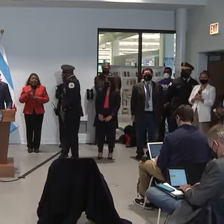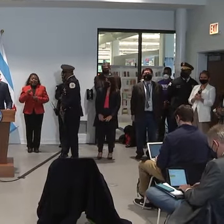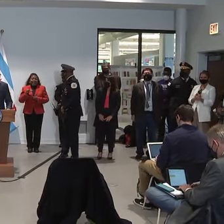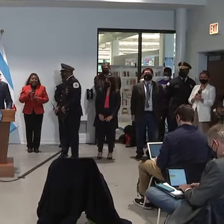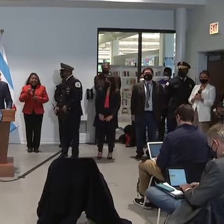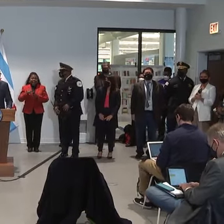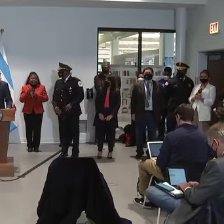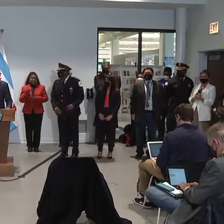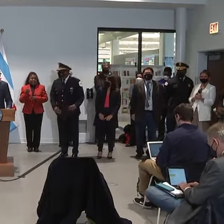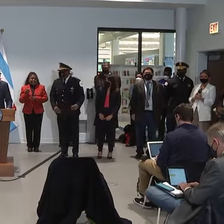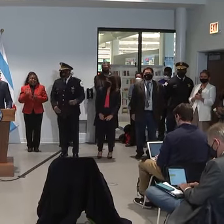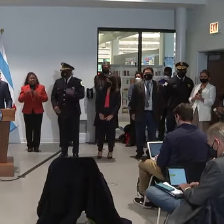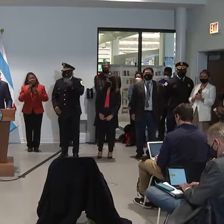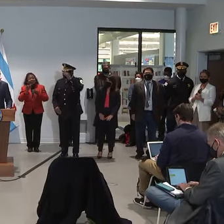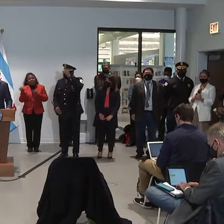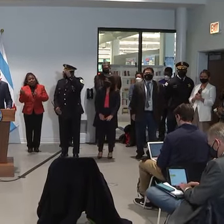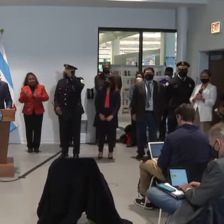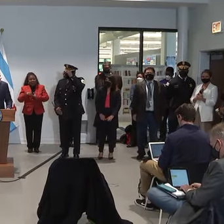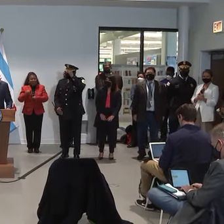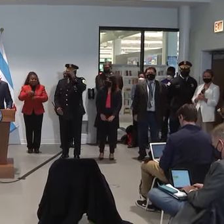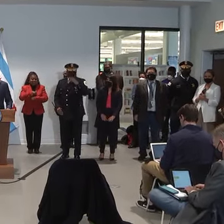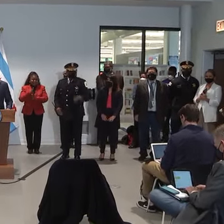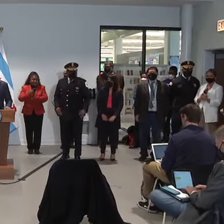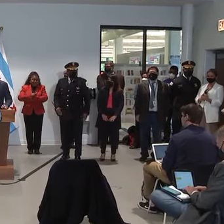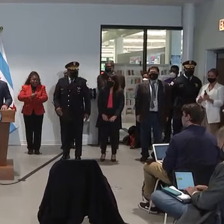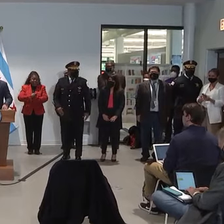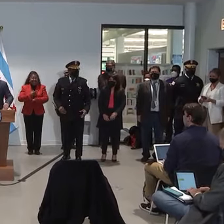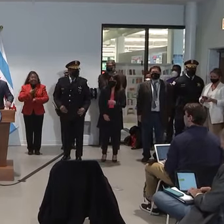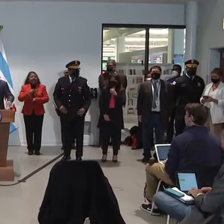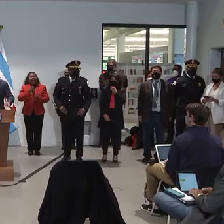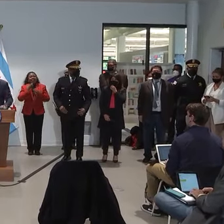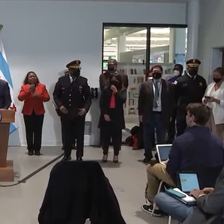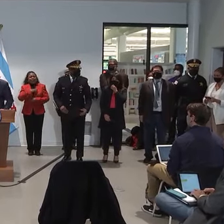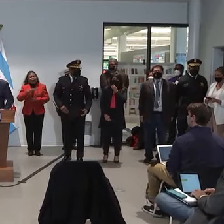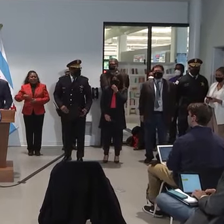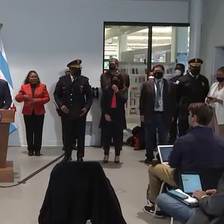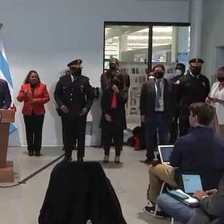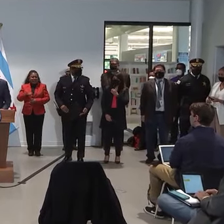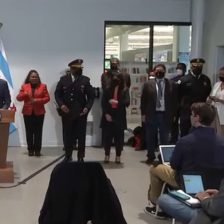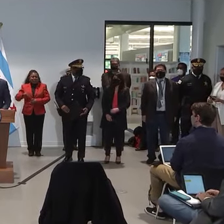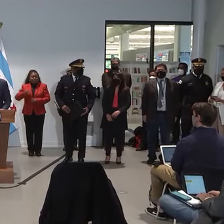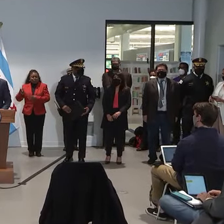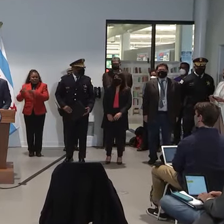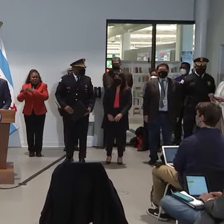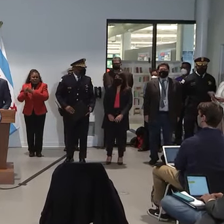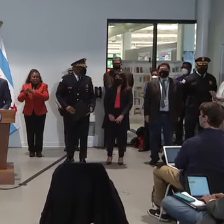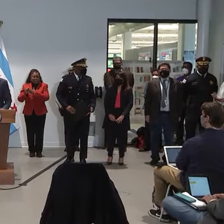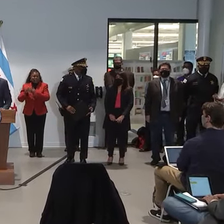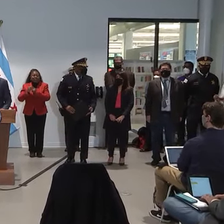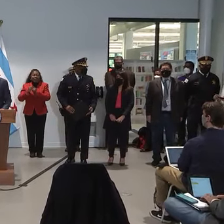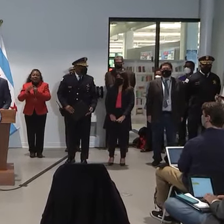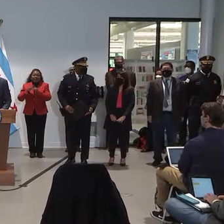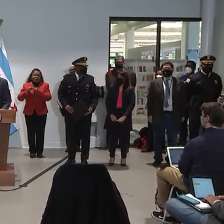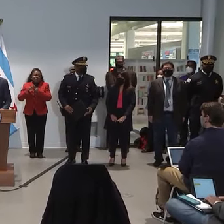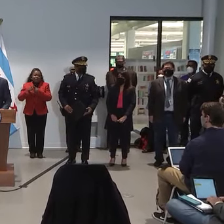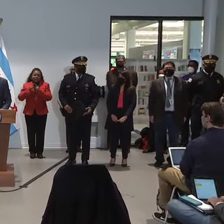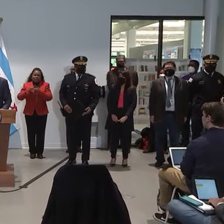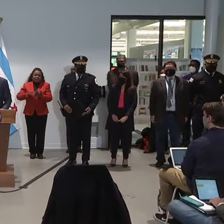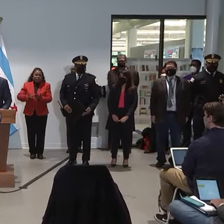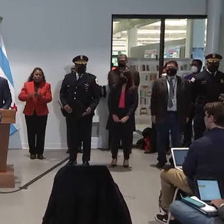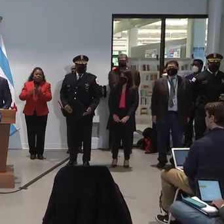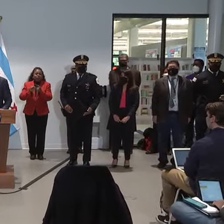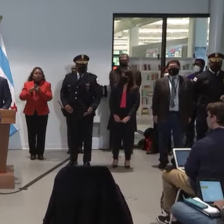Chatham. Thank you so much for being here today, and thank you, Mayor Lightfoot, for your leadership and whole government approach